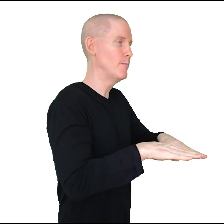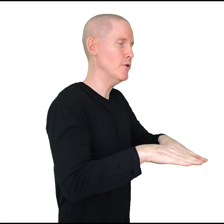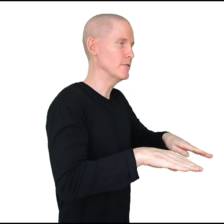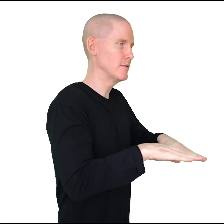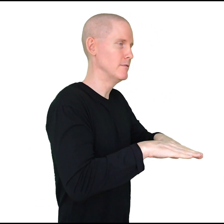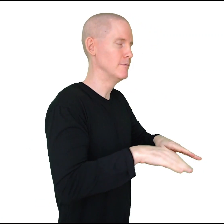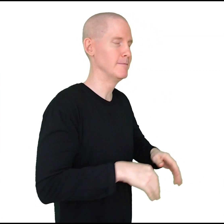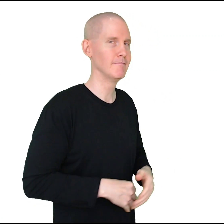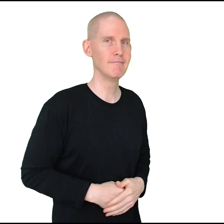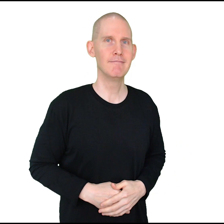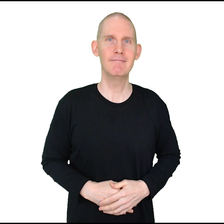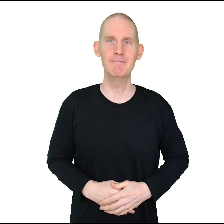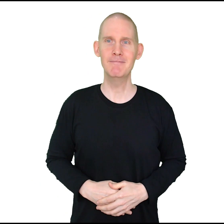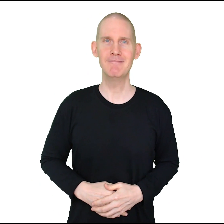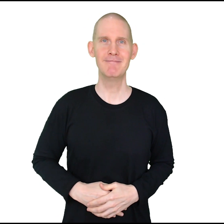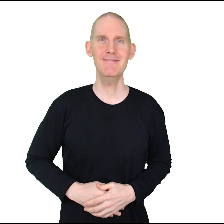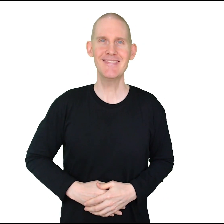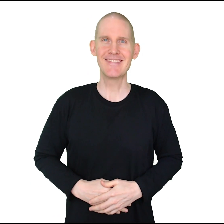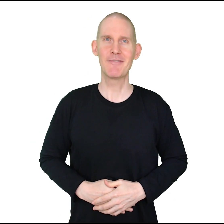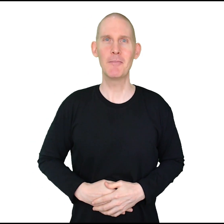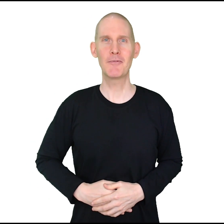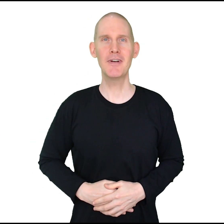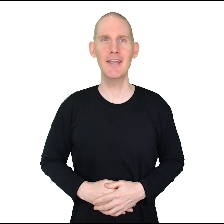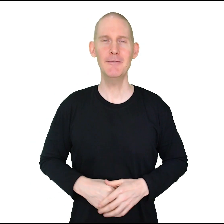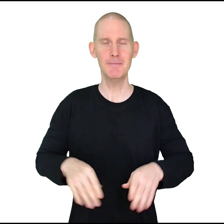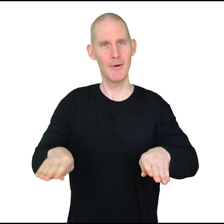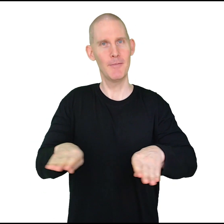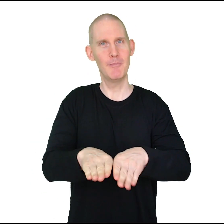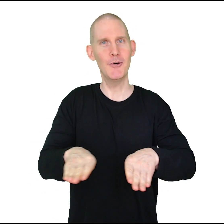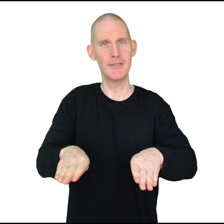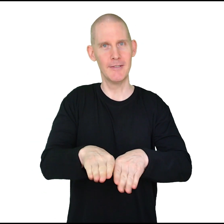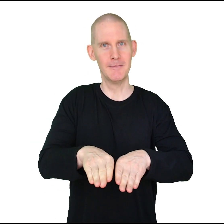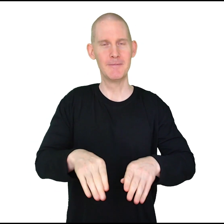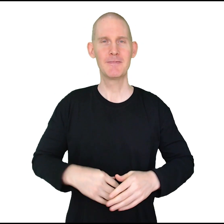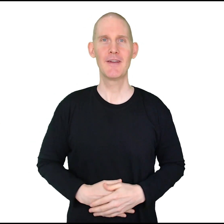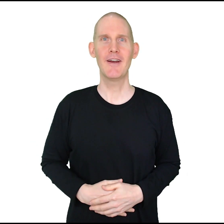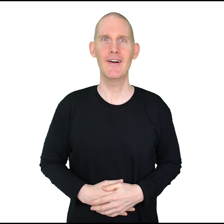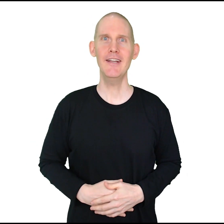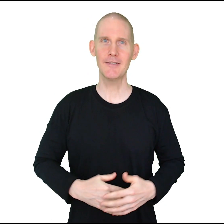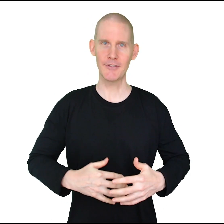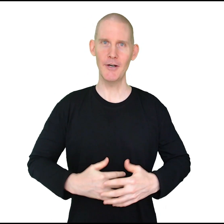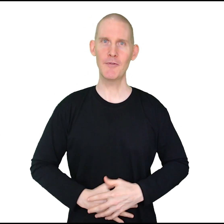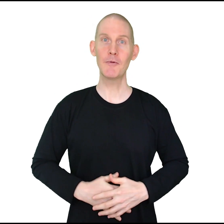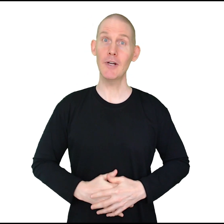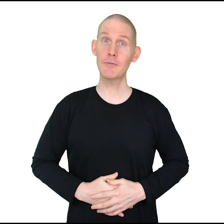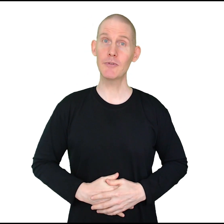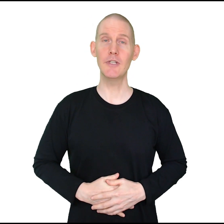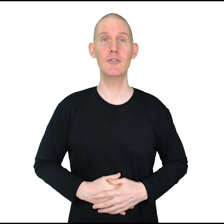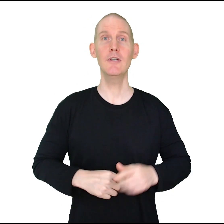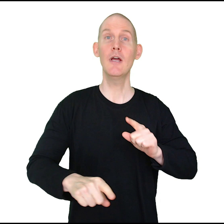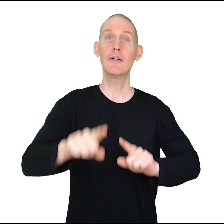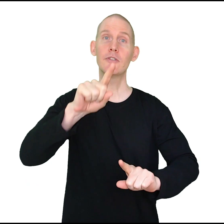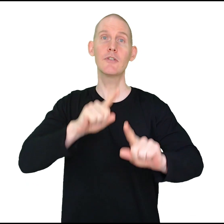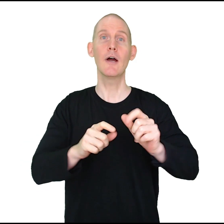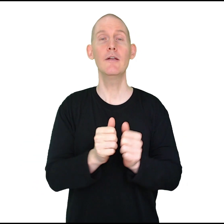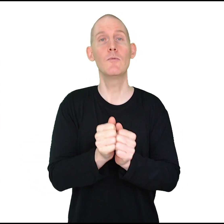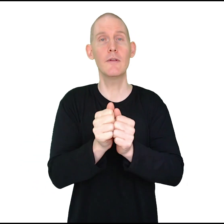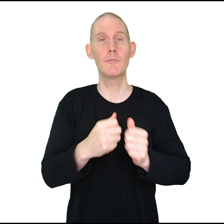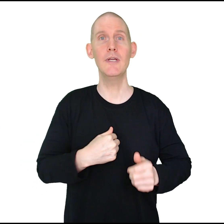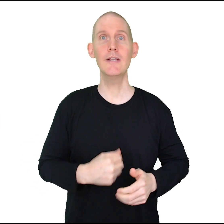boots. From the front again, boots. All right, starting from the rest position, sign with me. Let's do